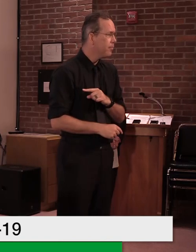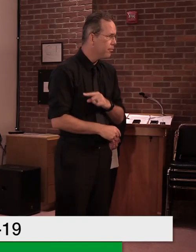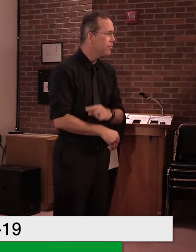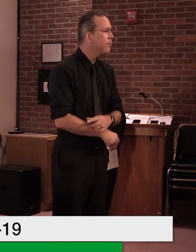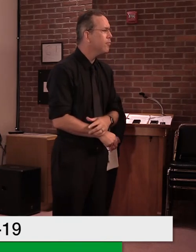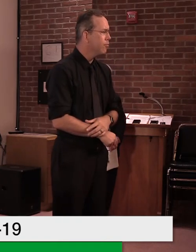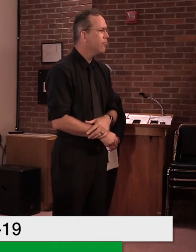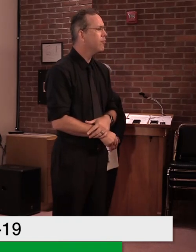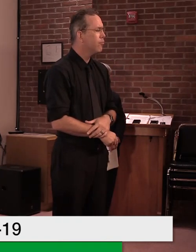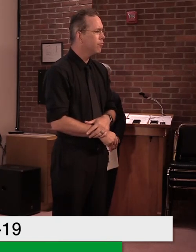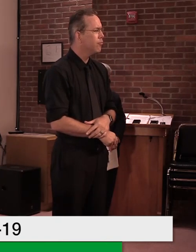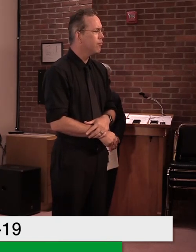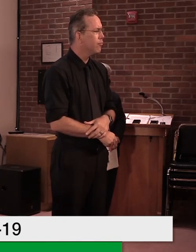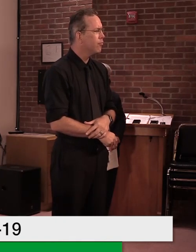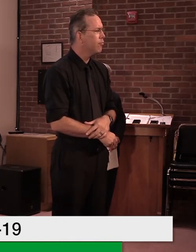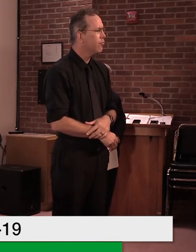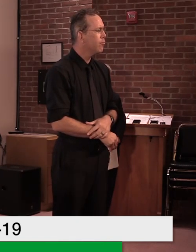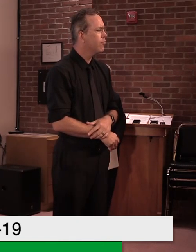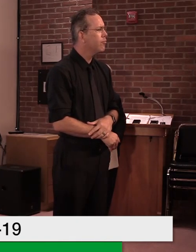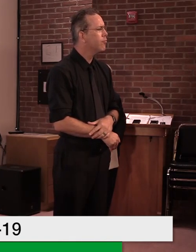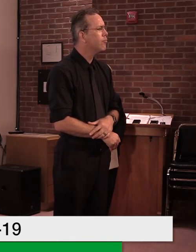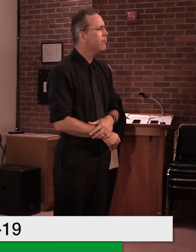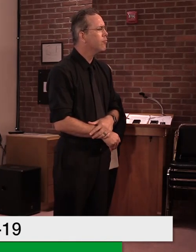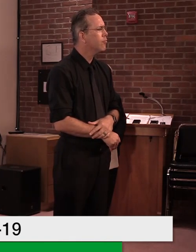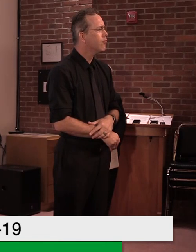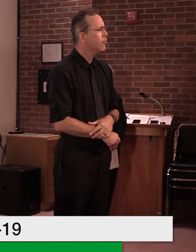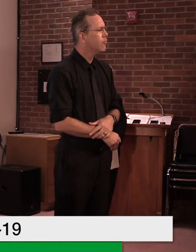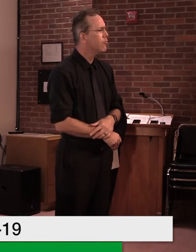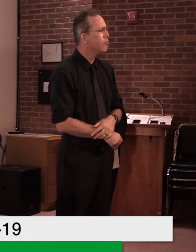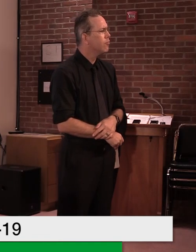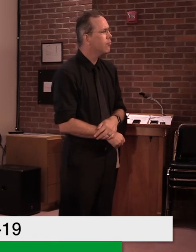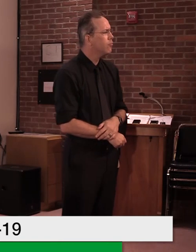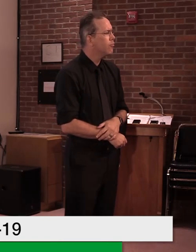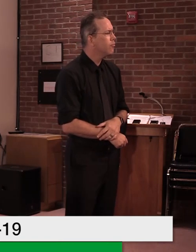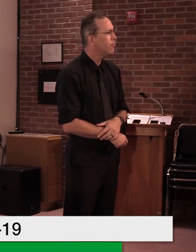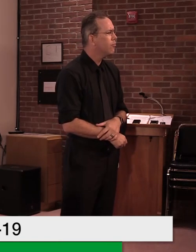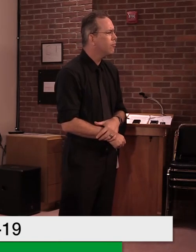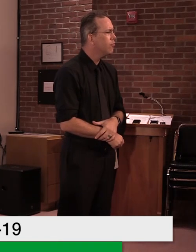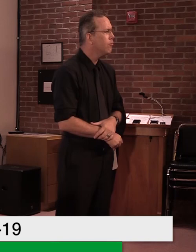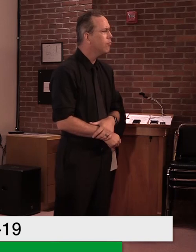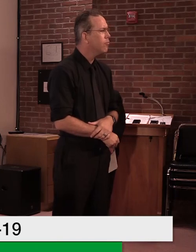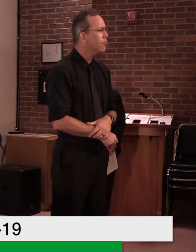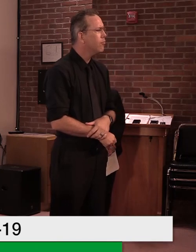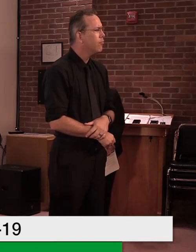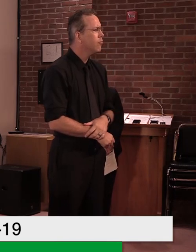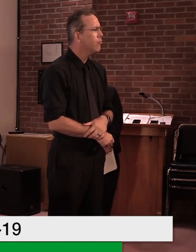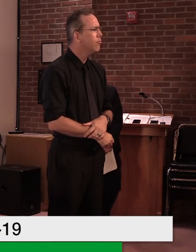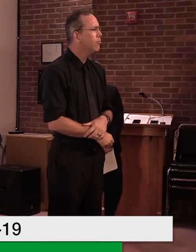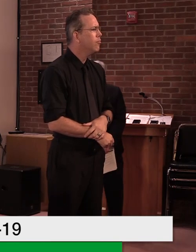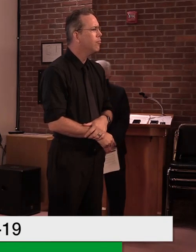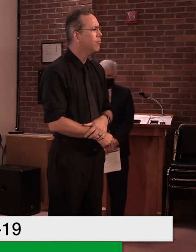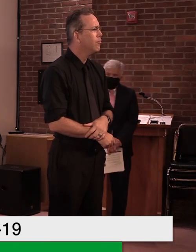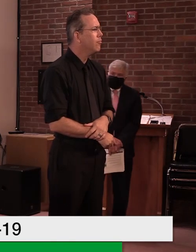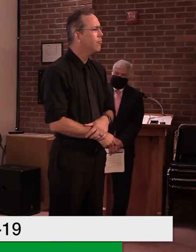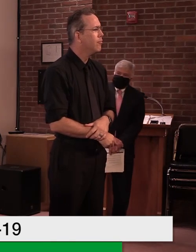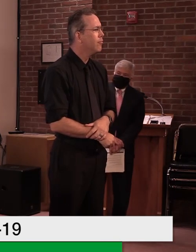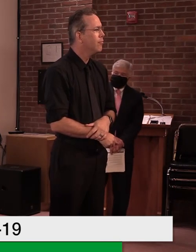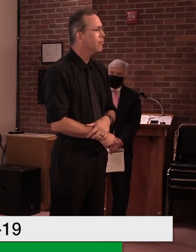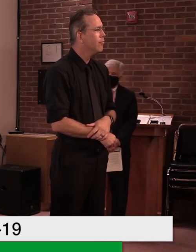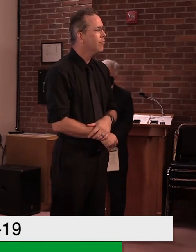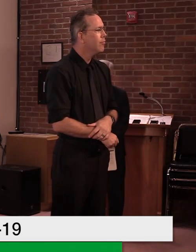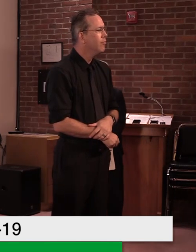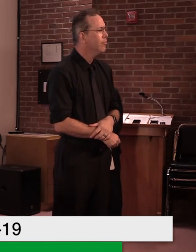Vermont, that obviously we're seen as a destination, place where you can go where you're fairly